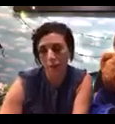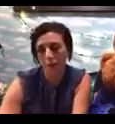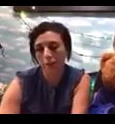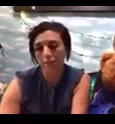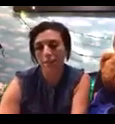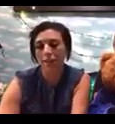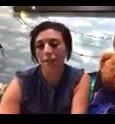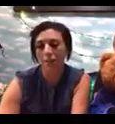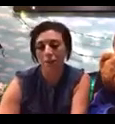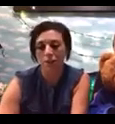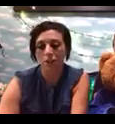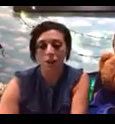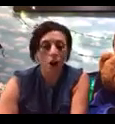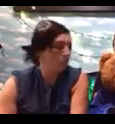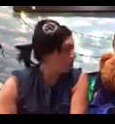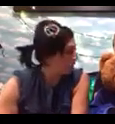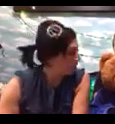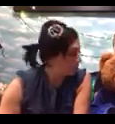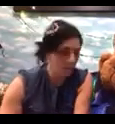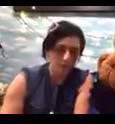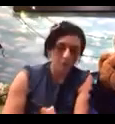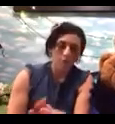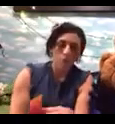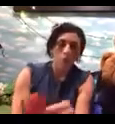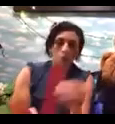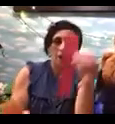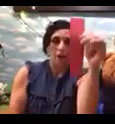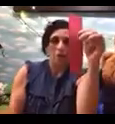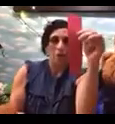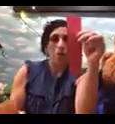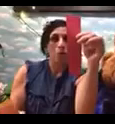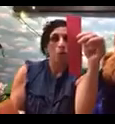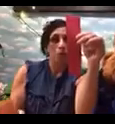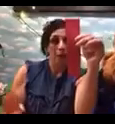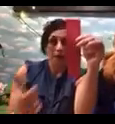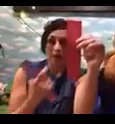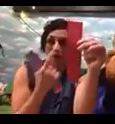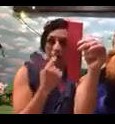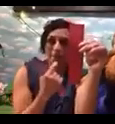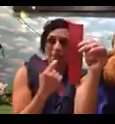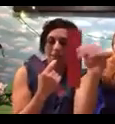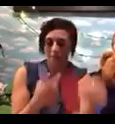American Sign Language. So guess what? When we have red. Red.